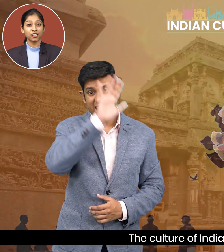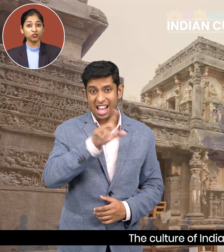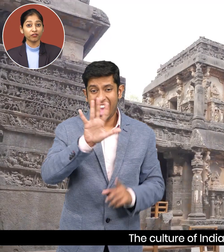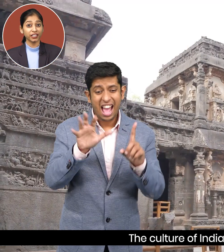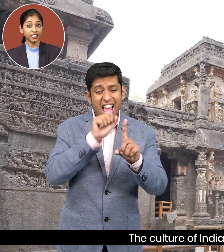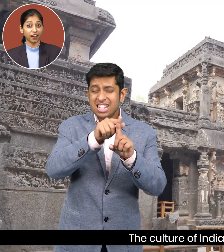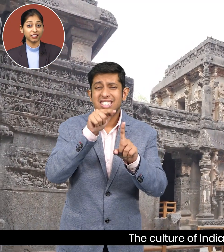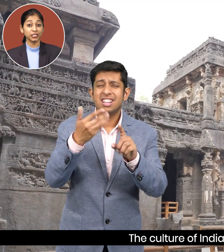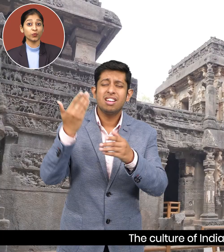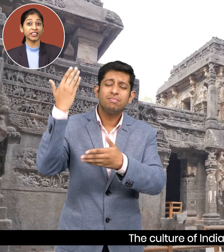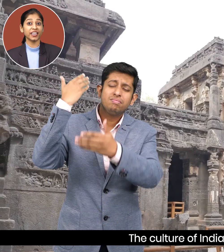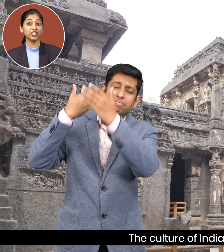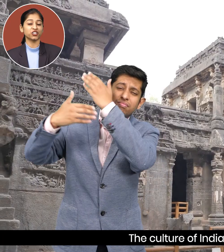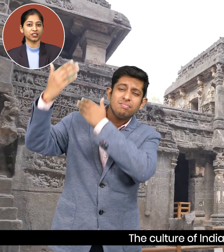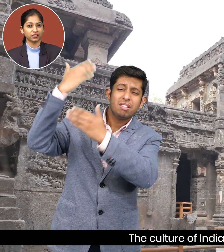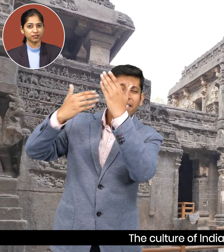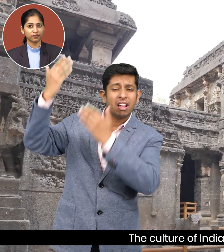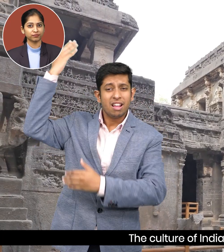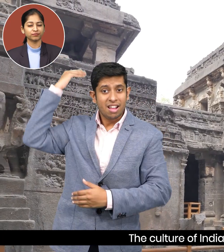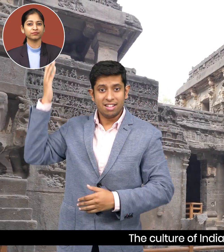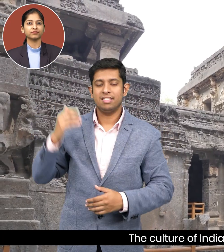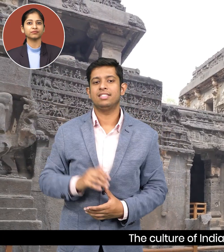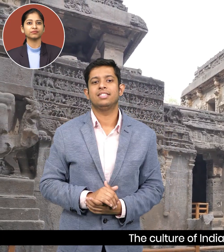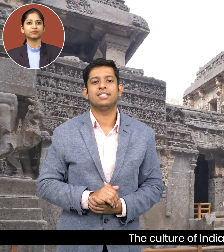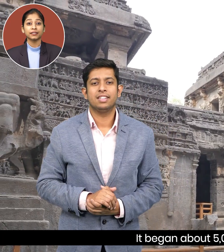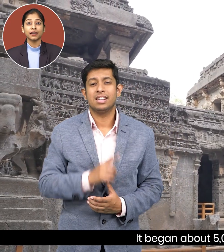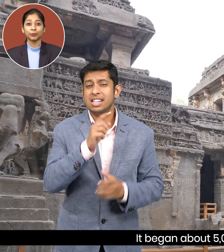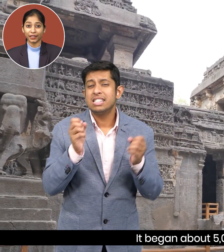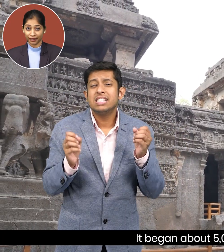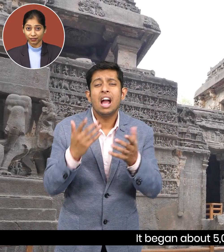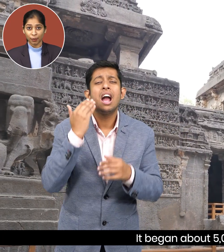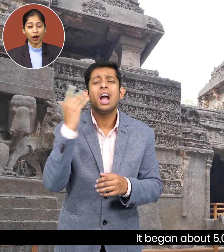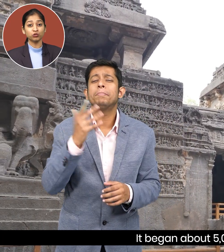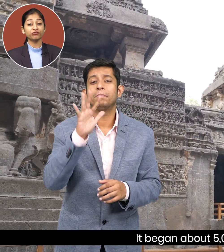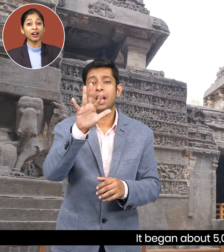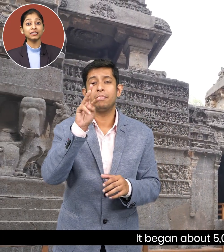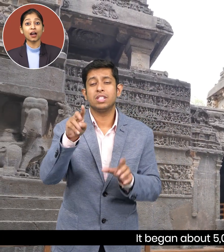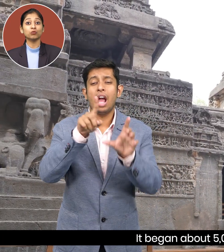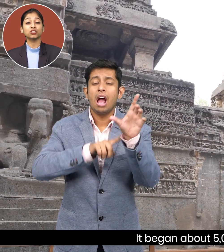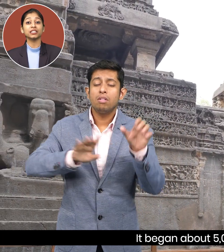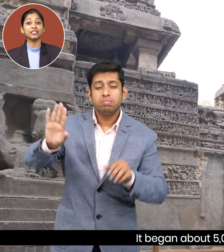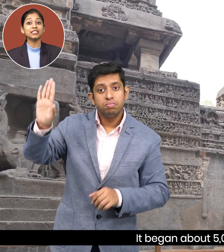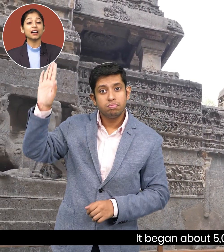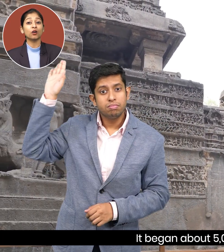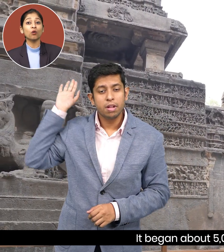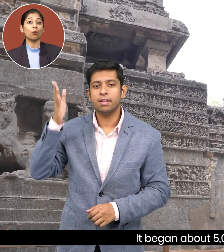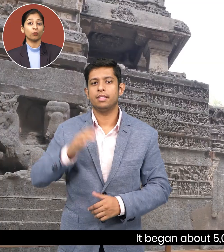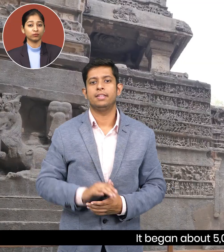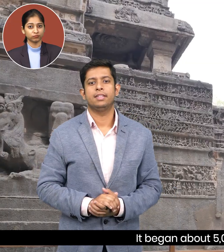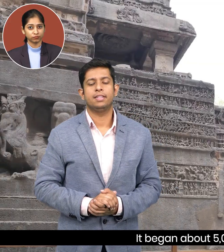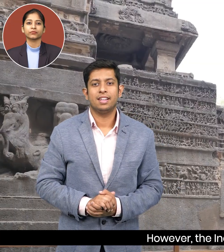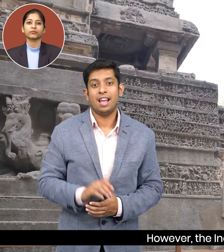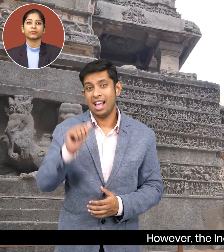The culture of India is very ancient. It began about 5,000 years